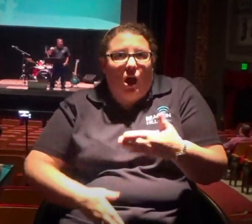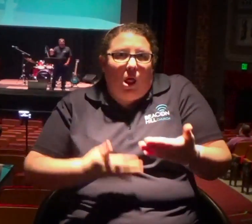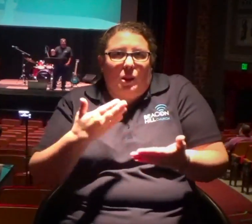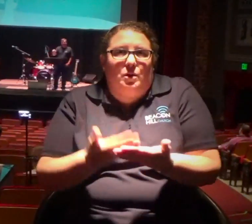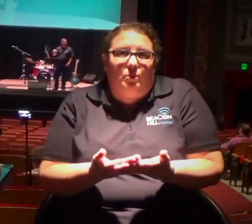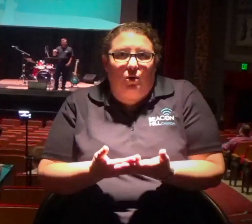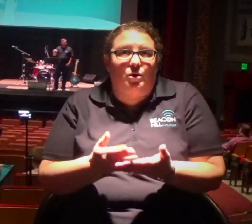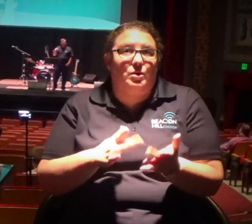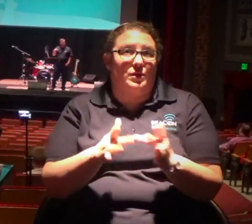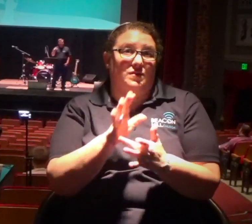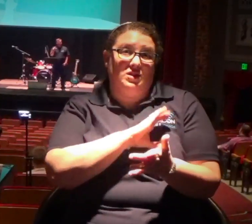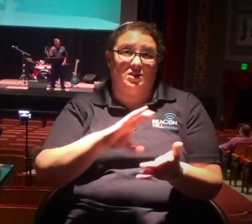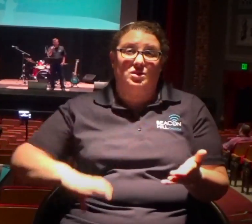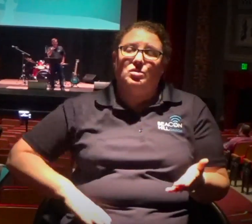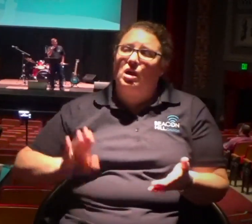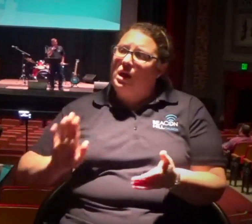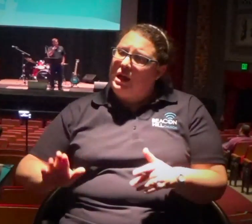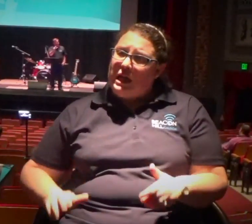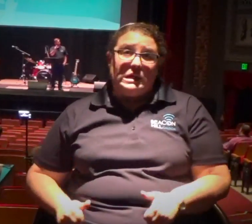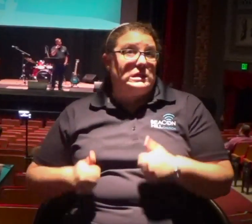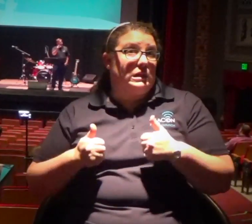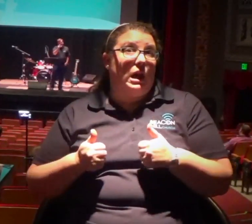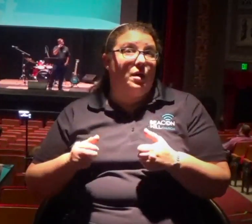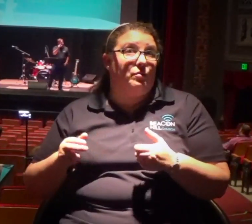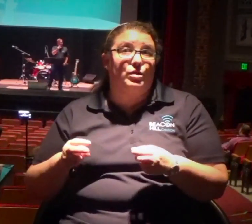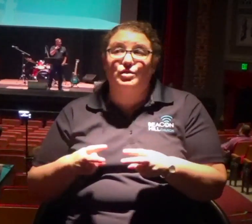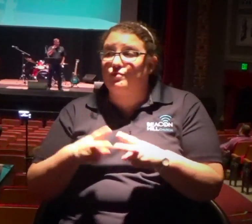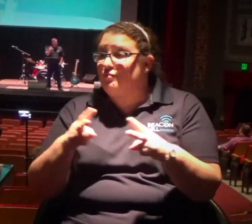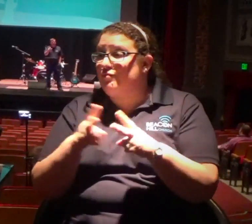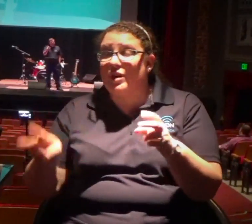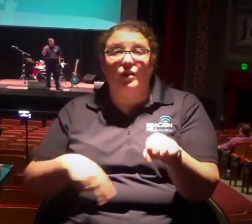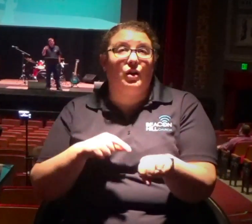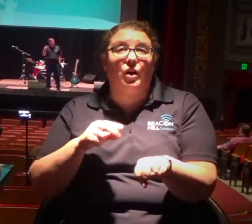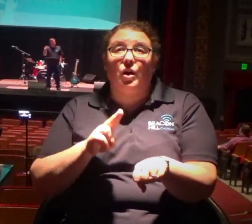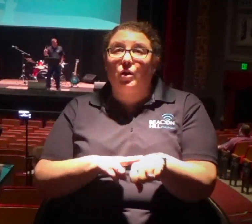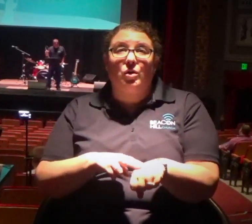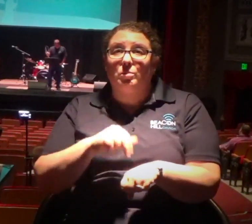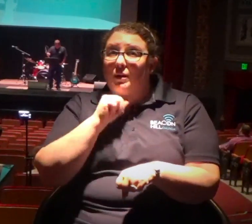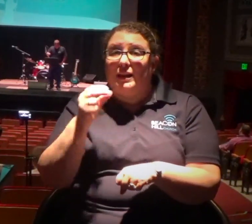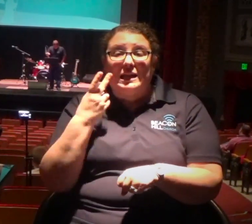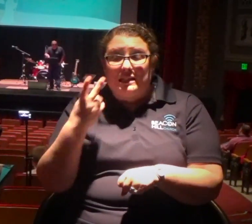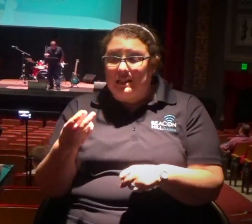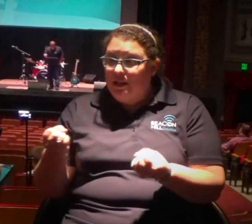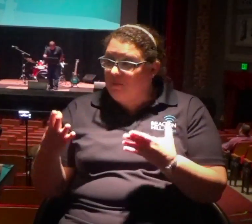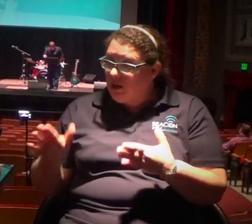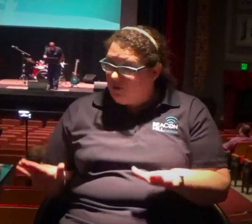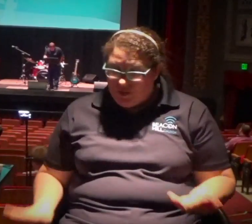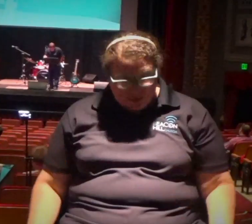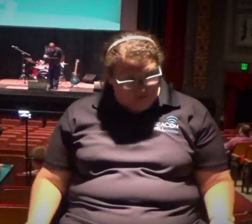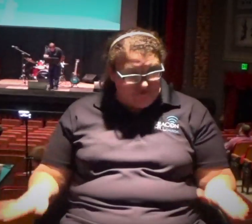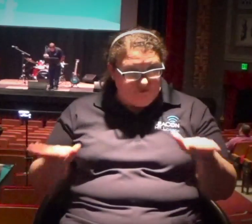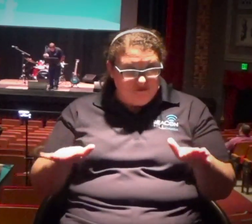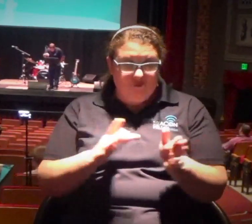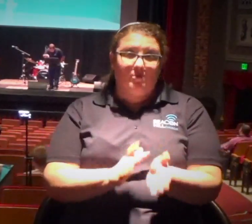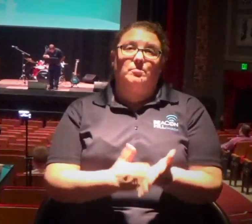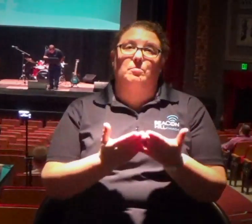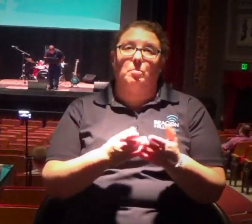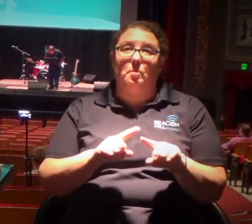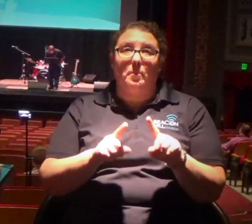ordinary. You understand that we don't see much of his upbringing in Scripture, but it says here that he was brought up